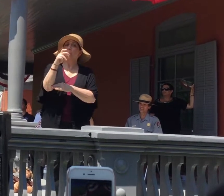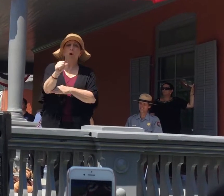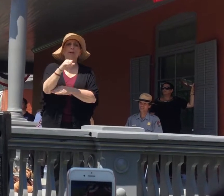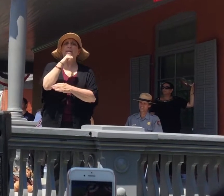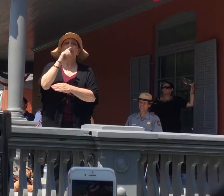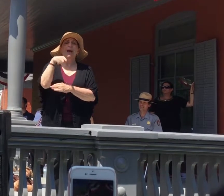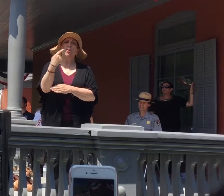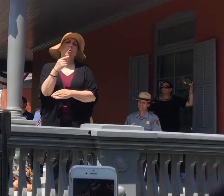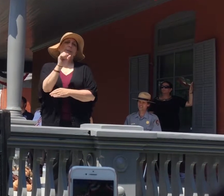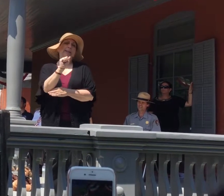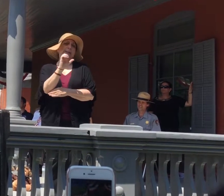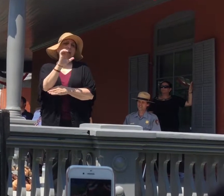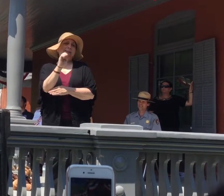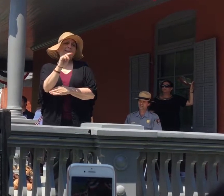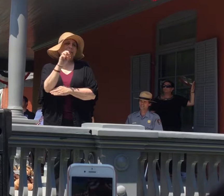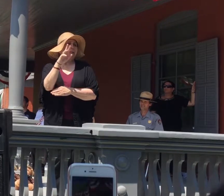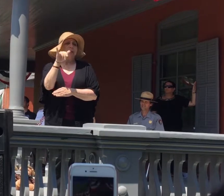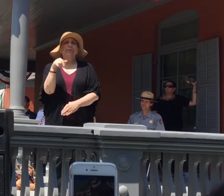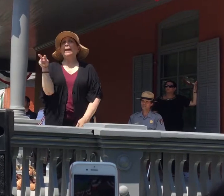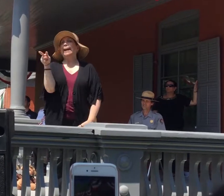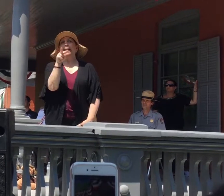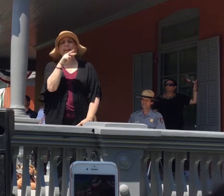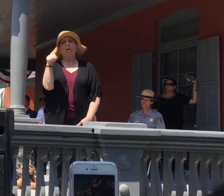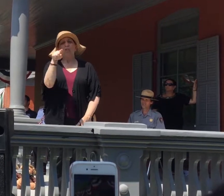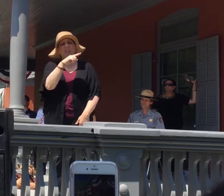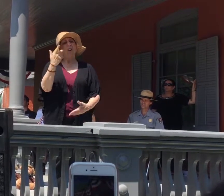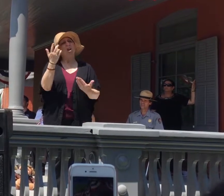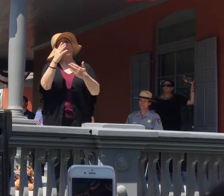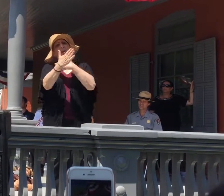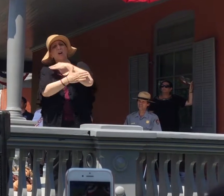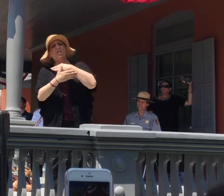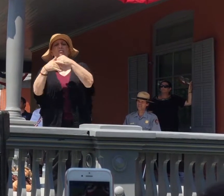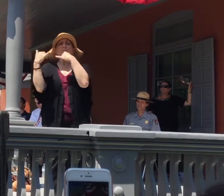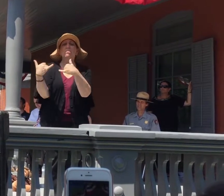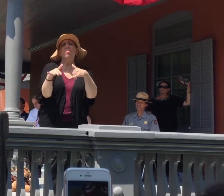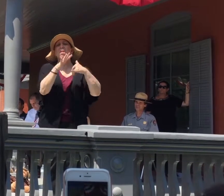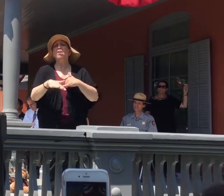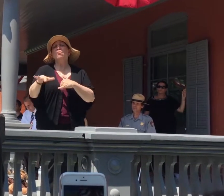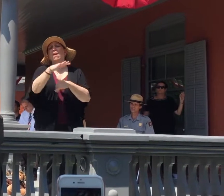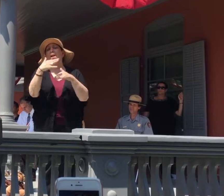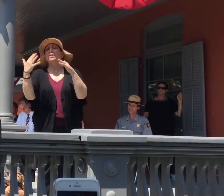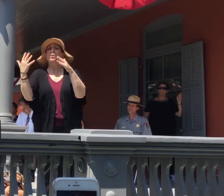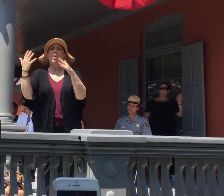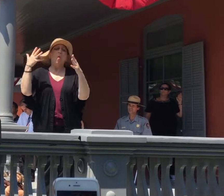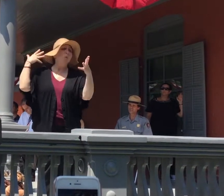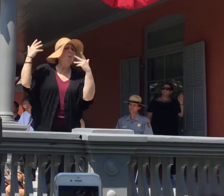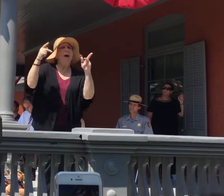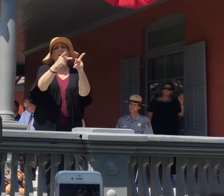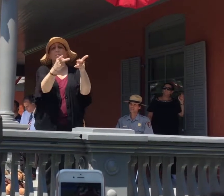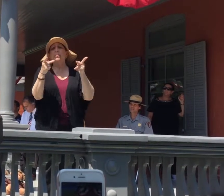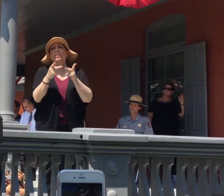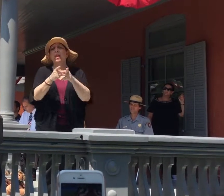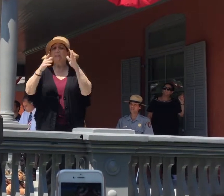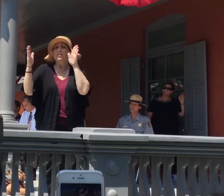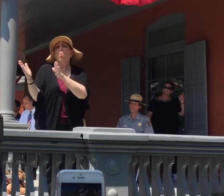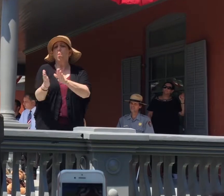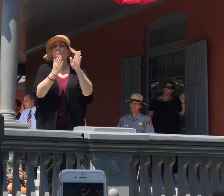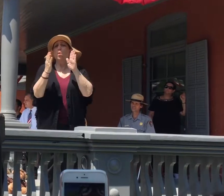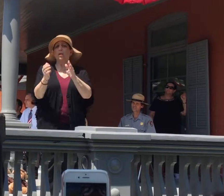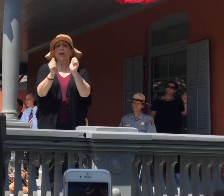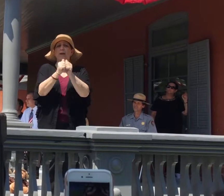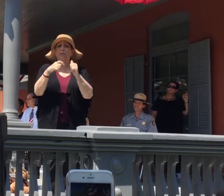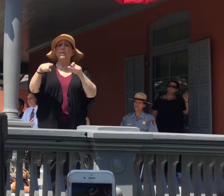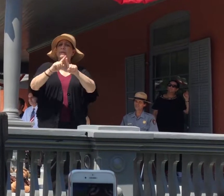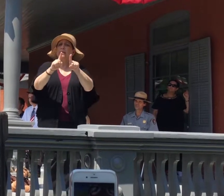are not just scenery. They are the nation's playgrounds and wild places, organized on the most democratic